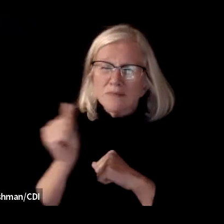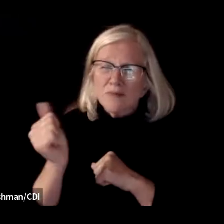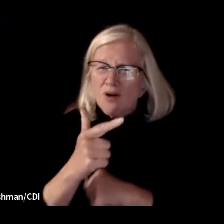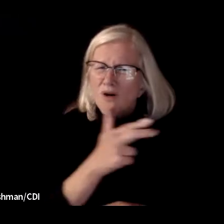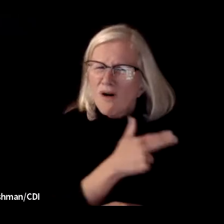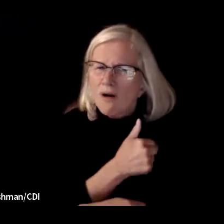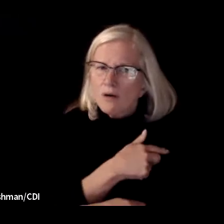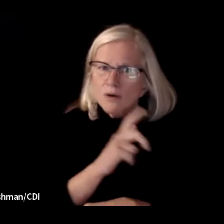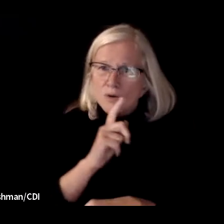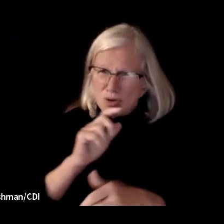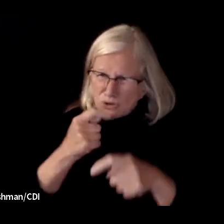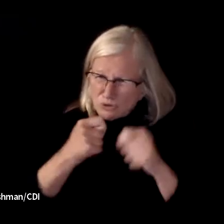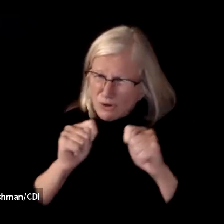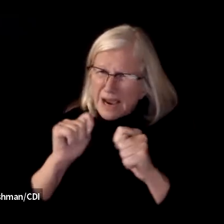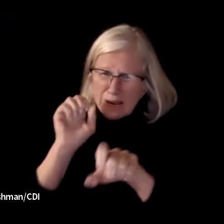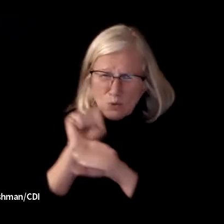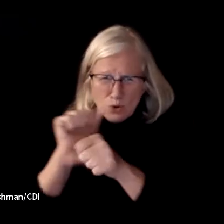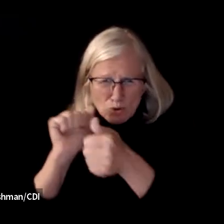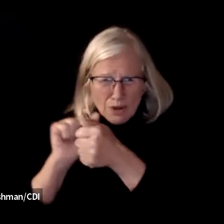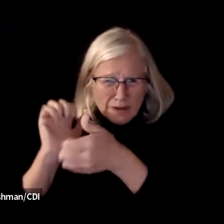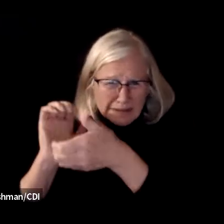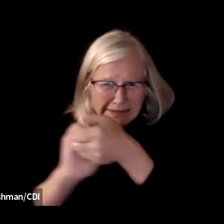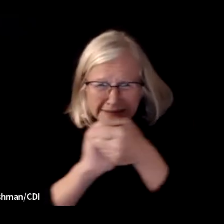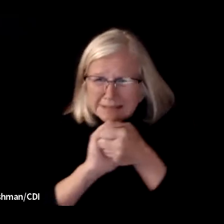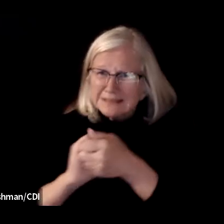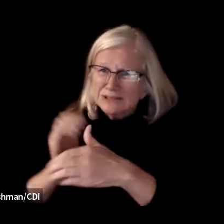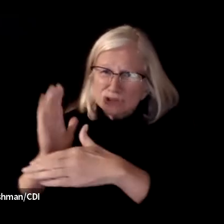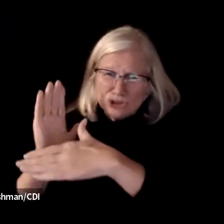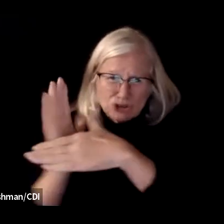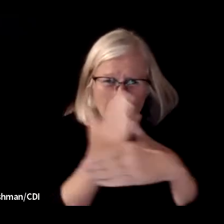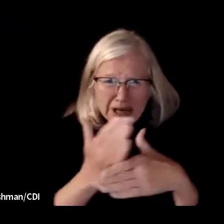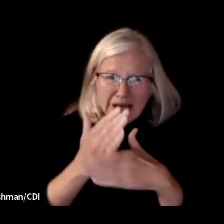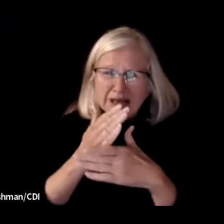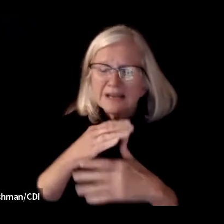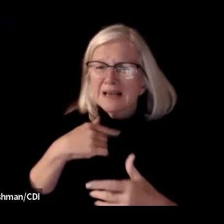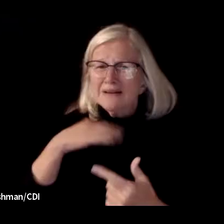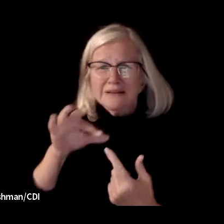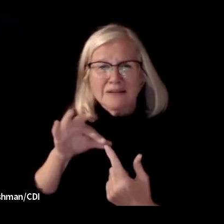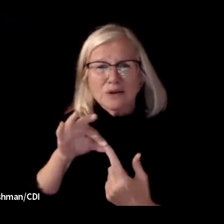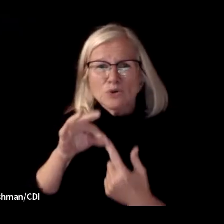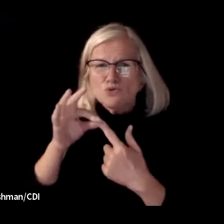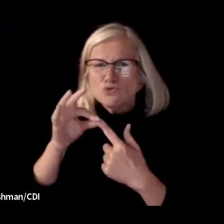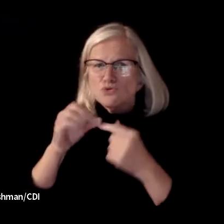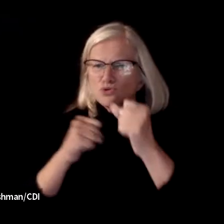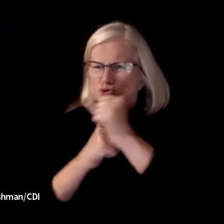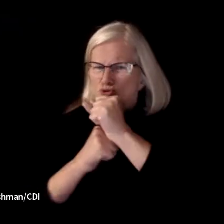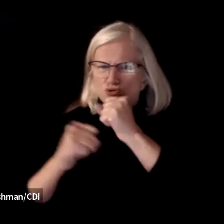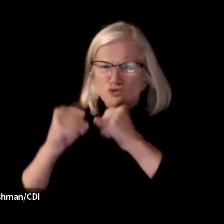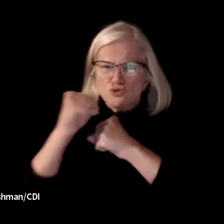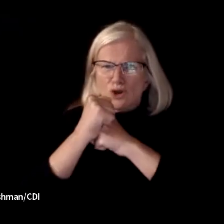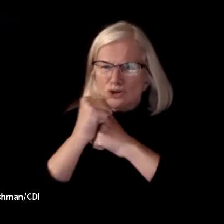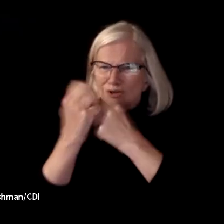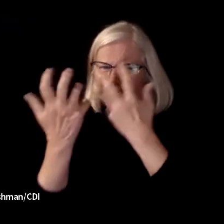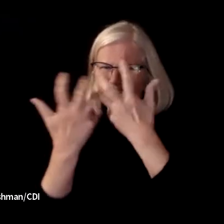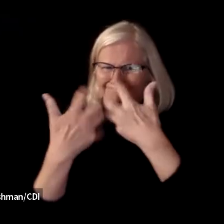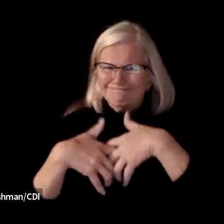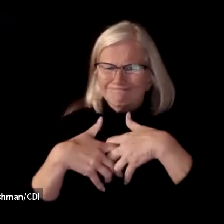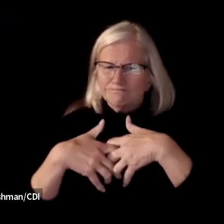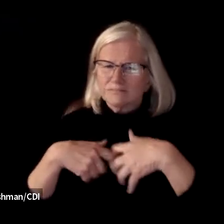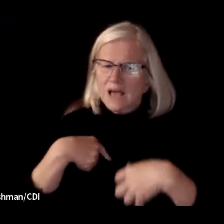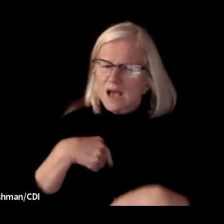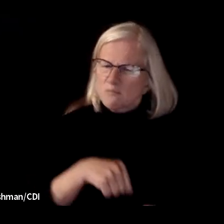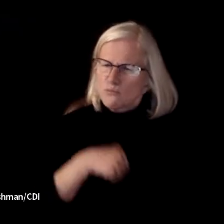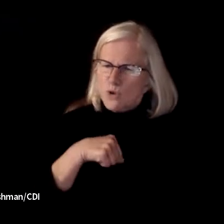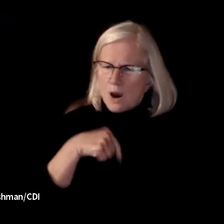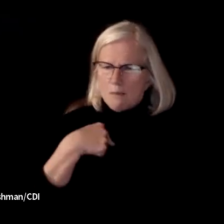the needs of all Minnesotans. We have a very unique structure in this state, and it's one I'm really proud to be a part of. Hospitals in my area work